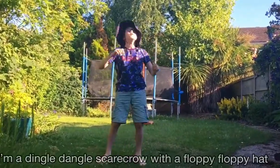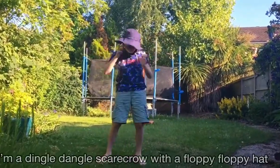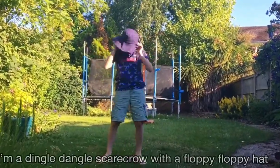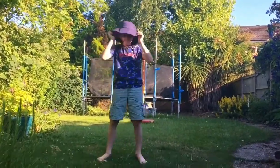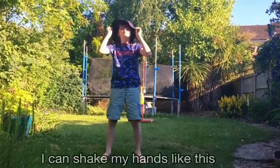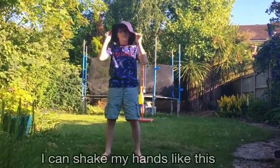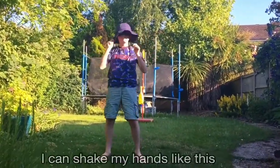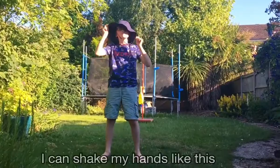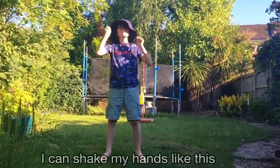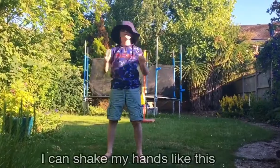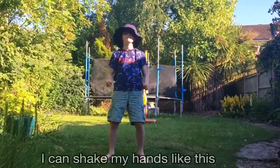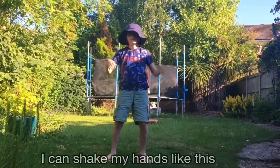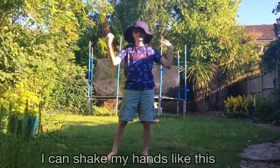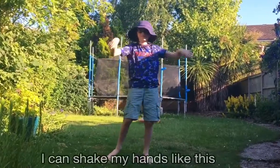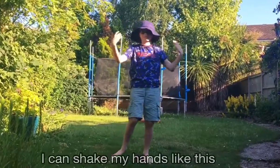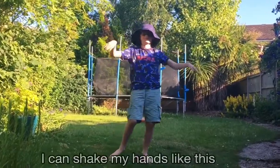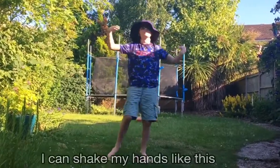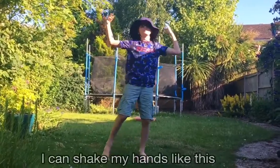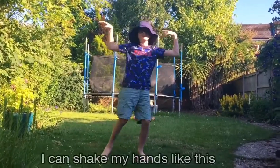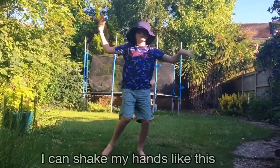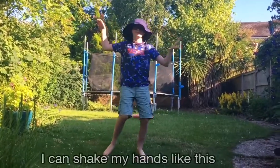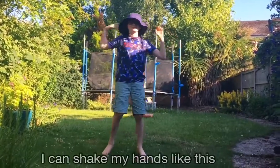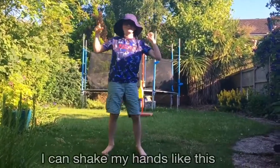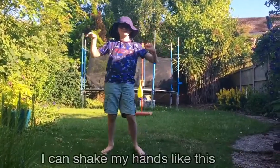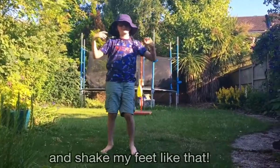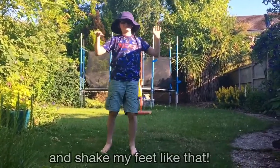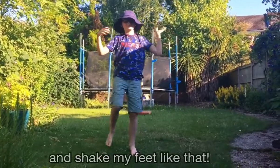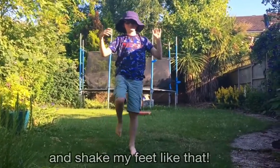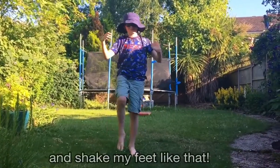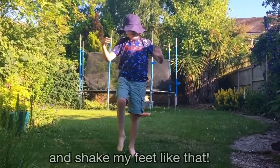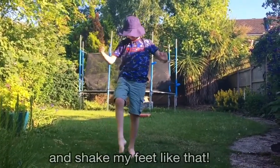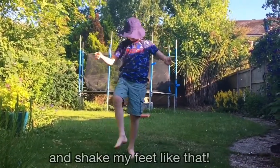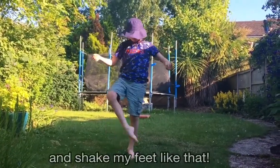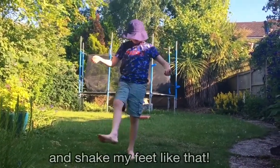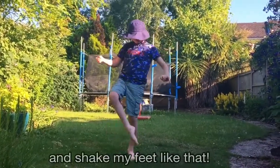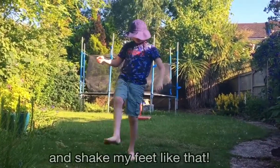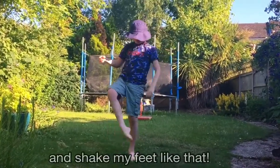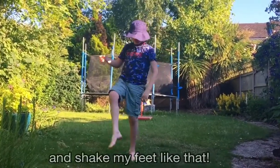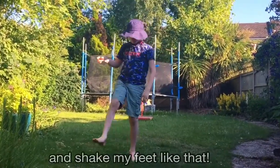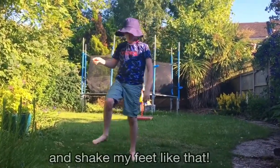hat, I can shake my hands like this and shake my feet like that.